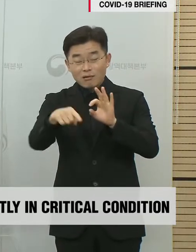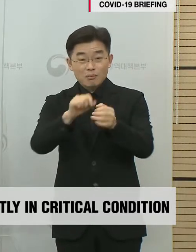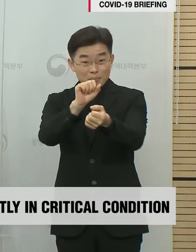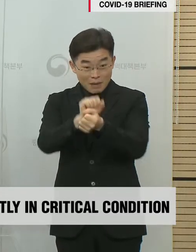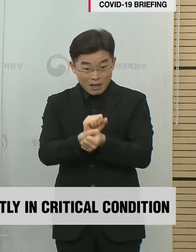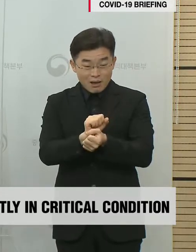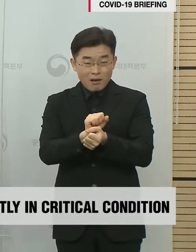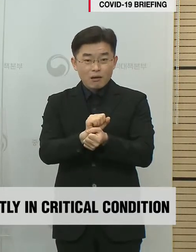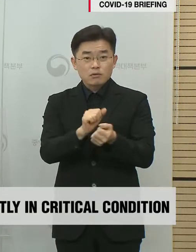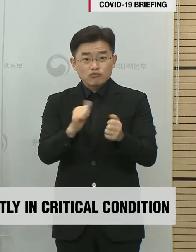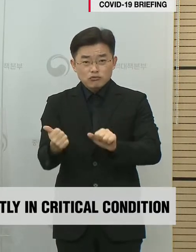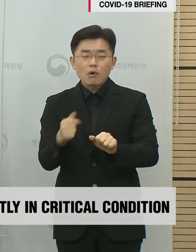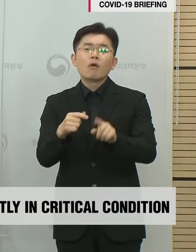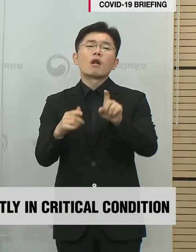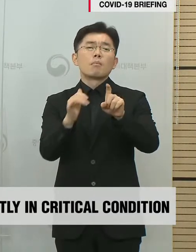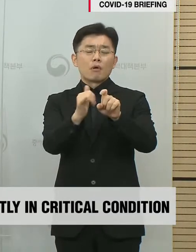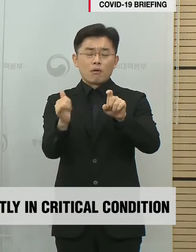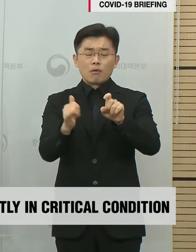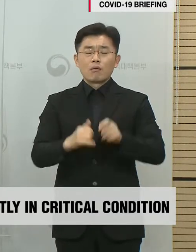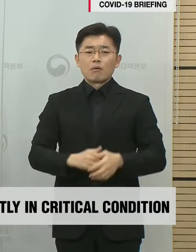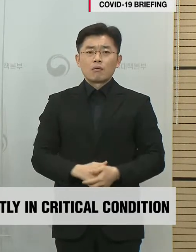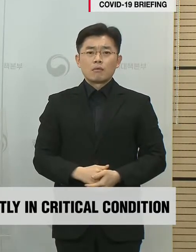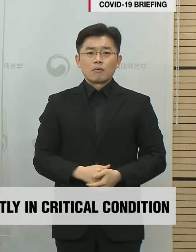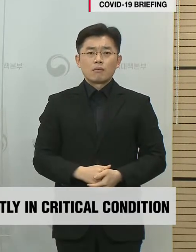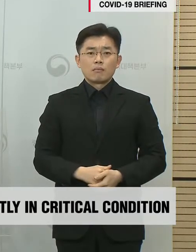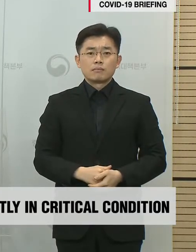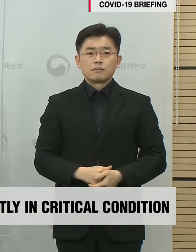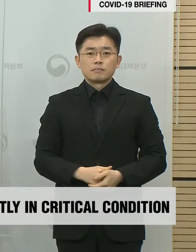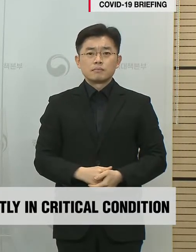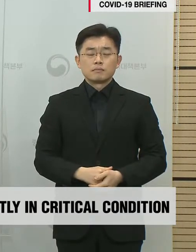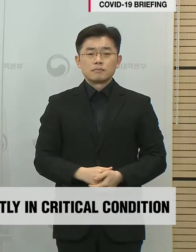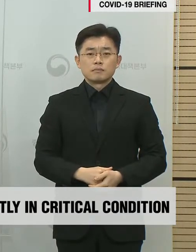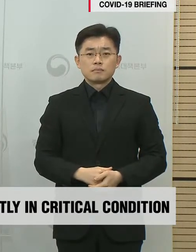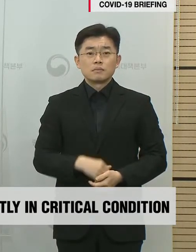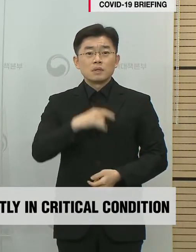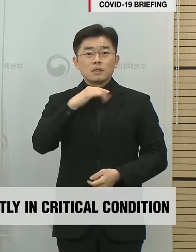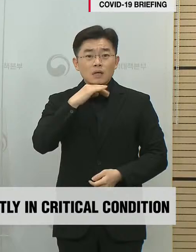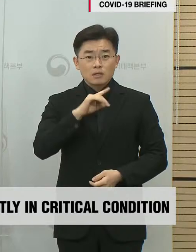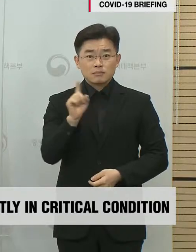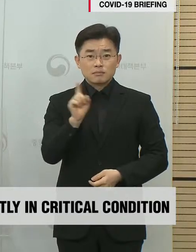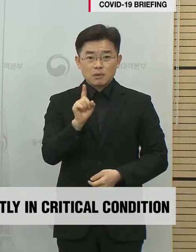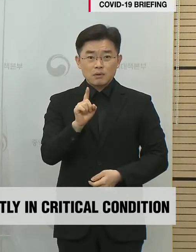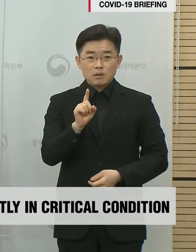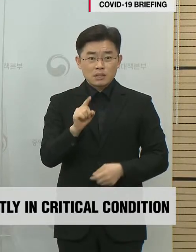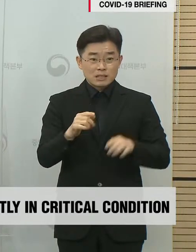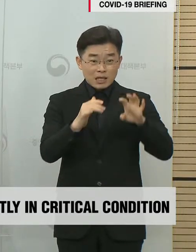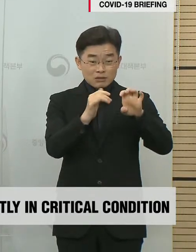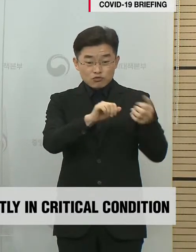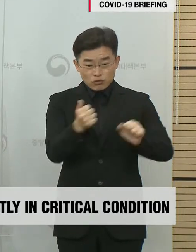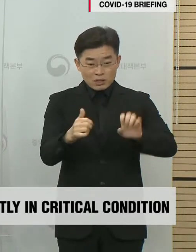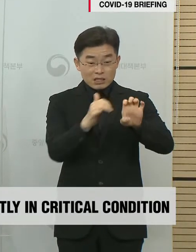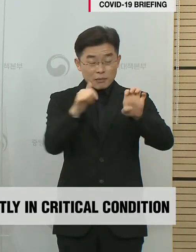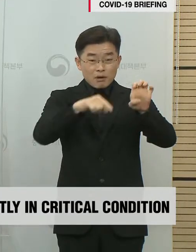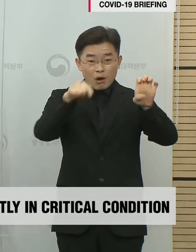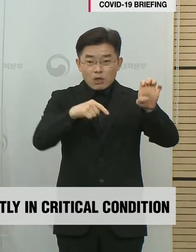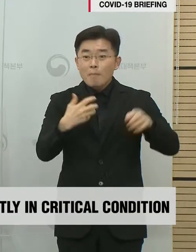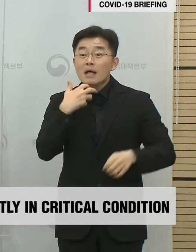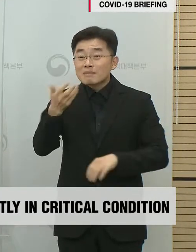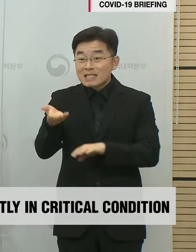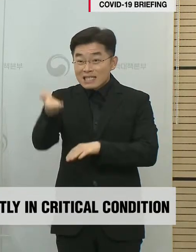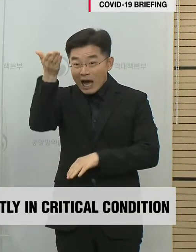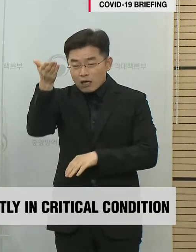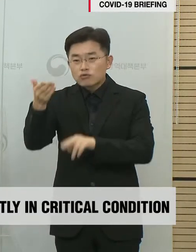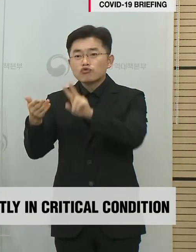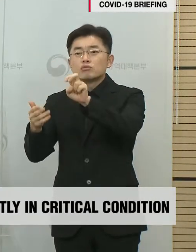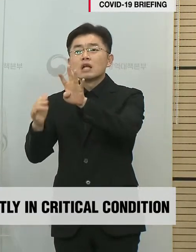we also have 14 of them being untraceable, and also 11 of them are related to the Songbuk-jae Church.